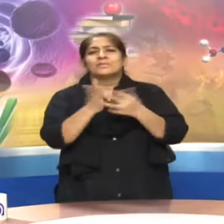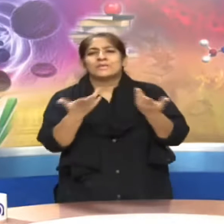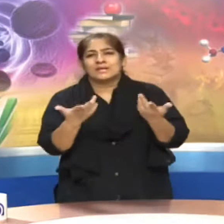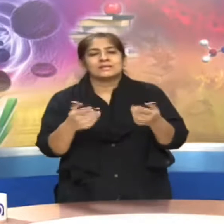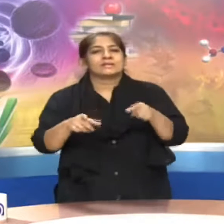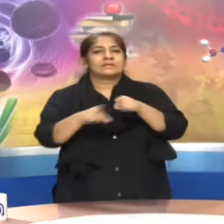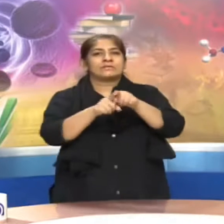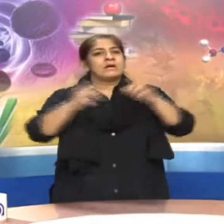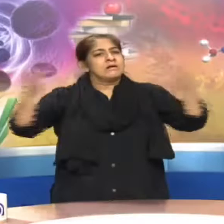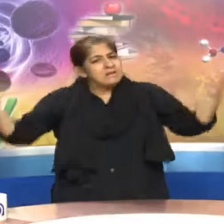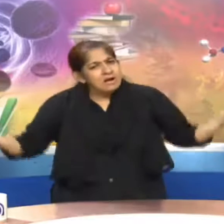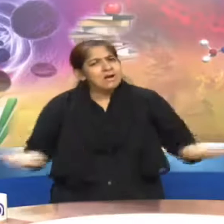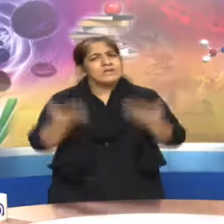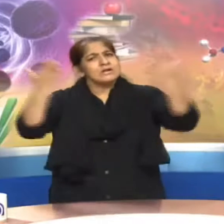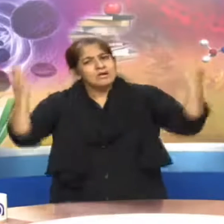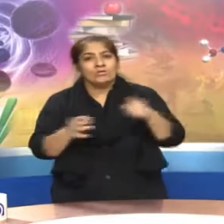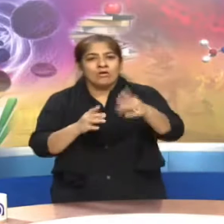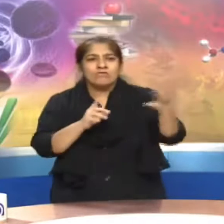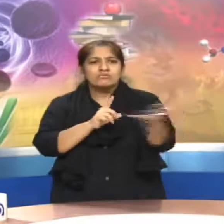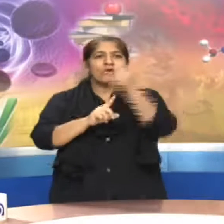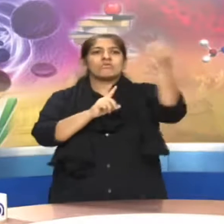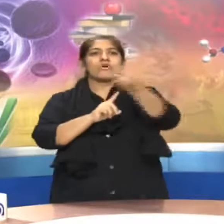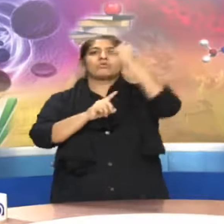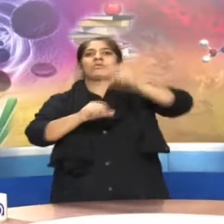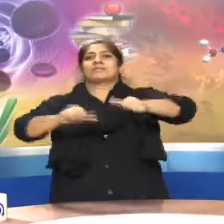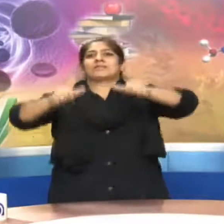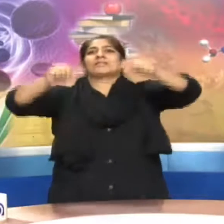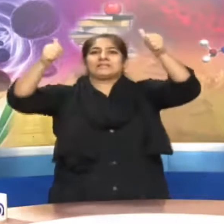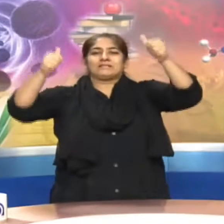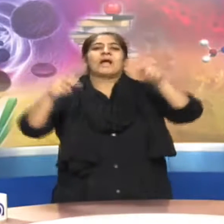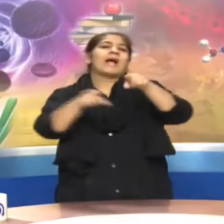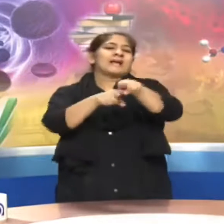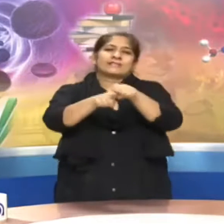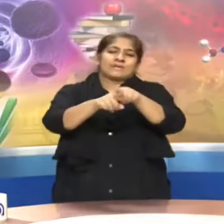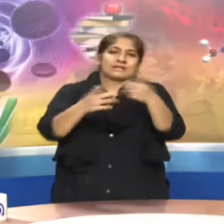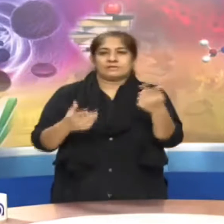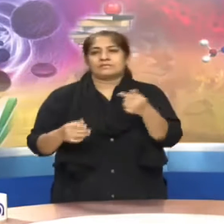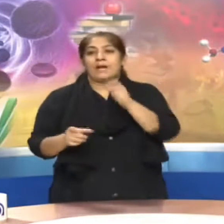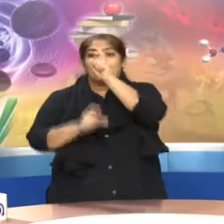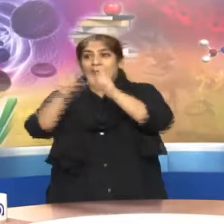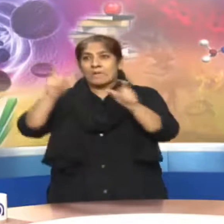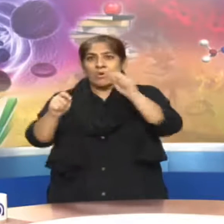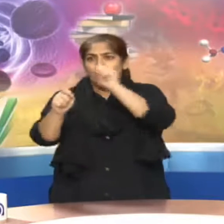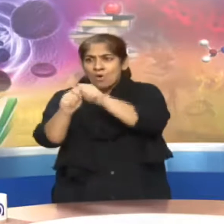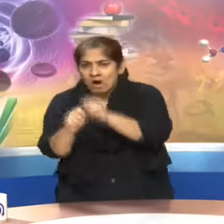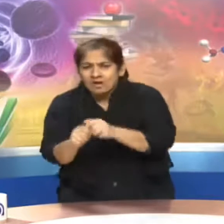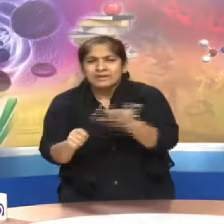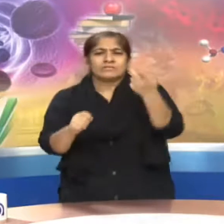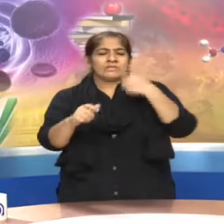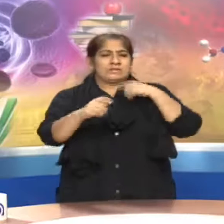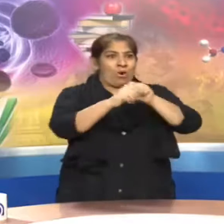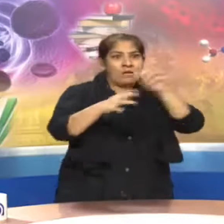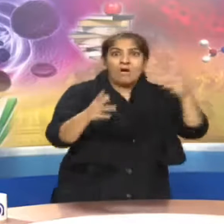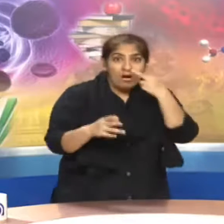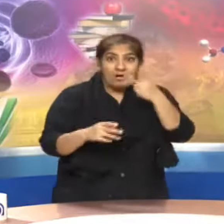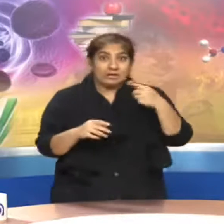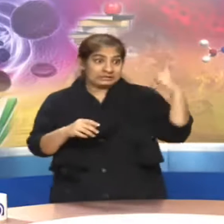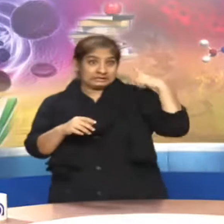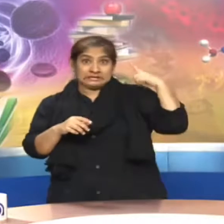The fourth point says that we must be motivated to achieve our goal. So